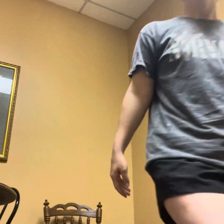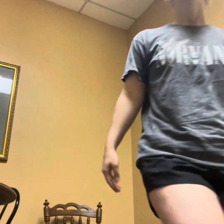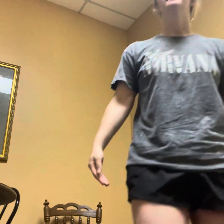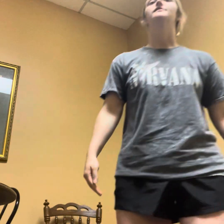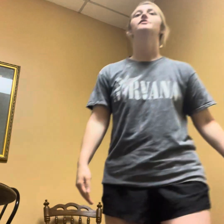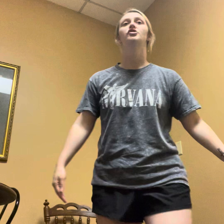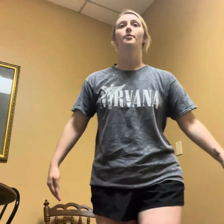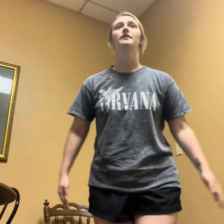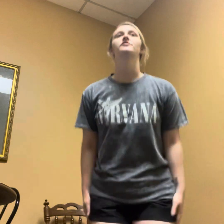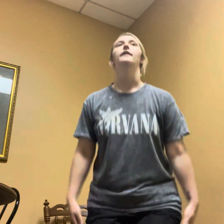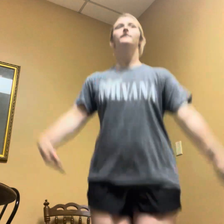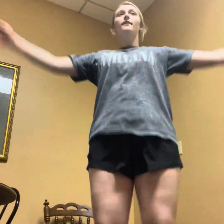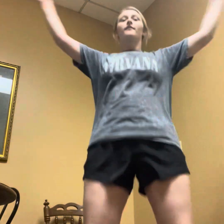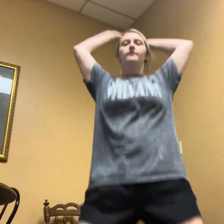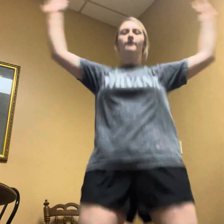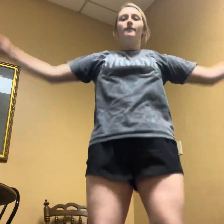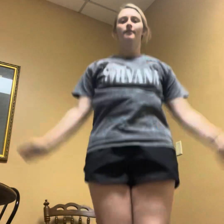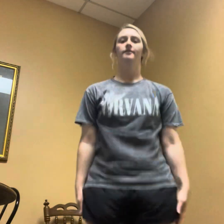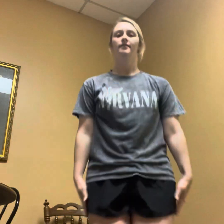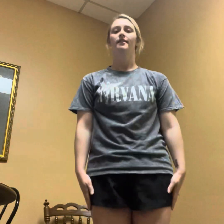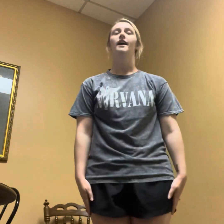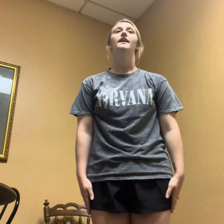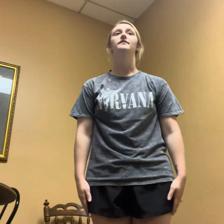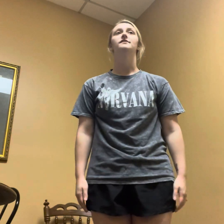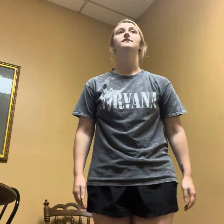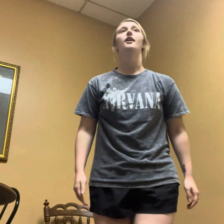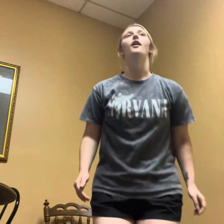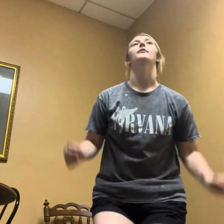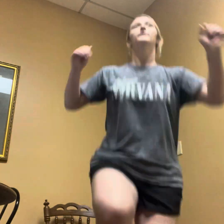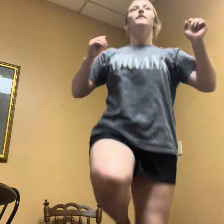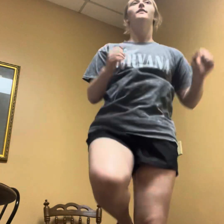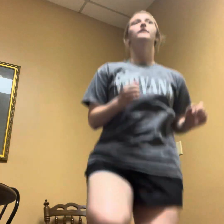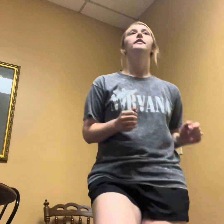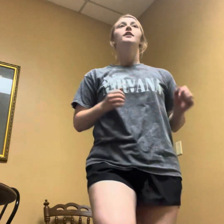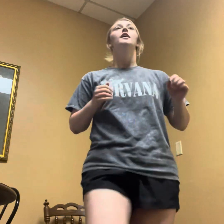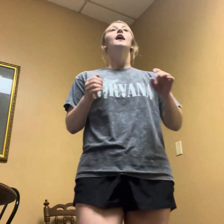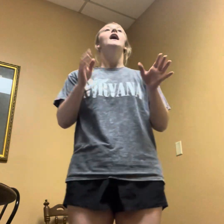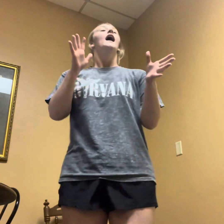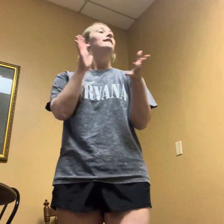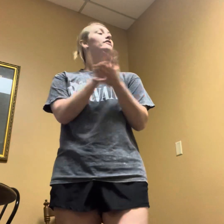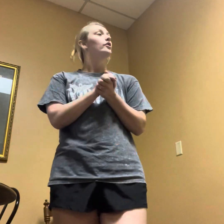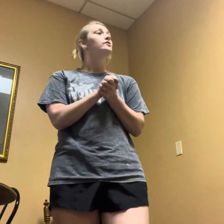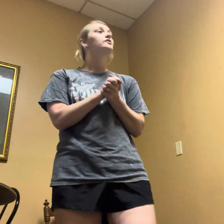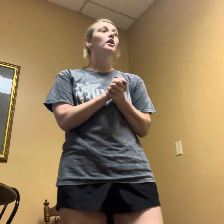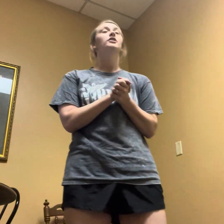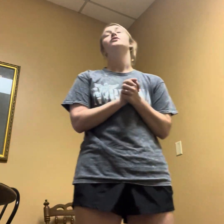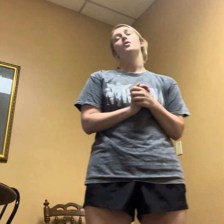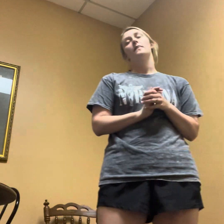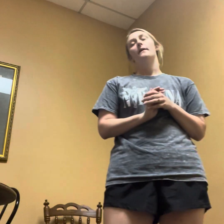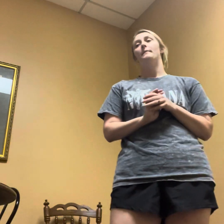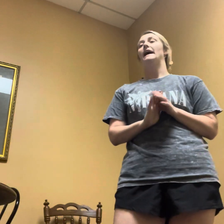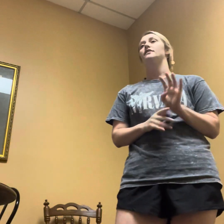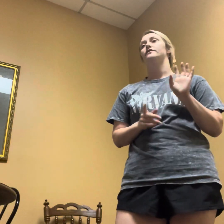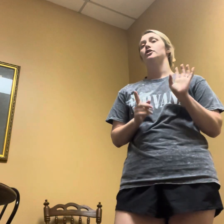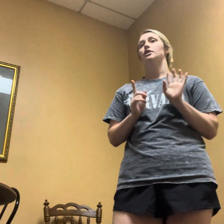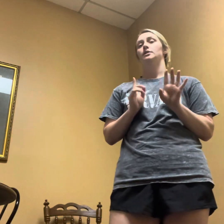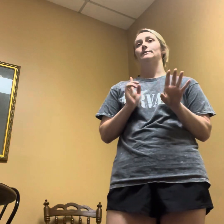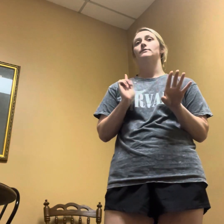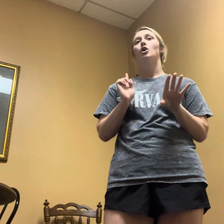This is a jumping jack. And this is a hop. And those words are on the back of your